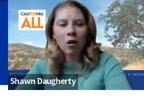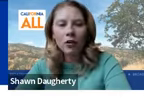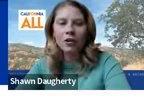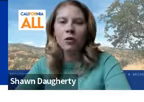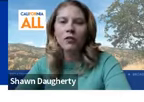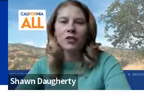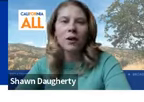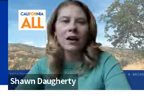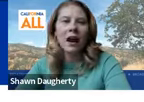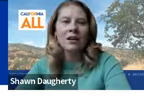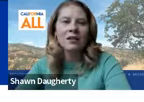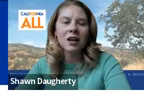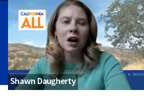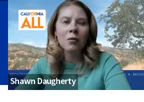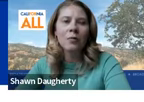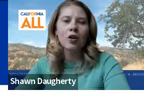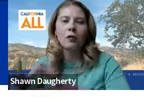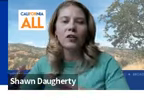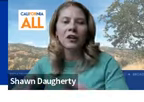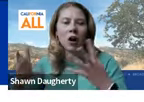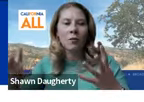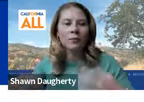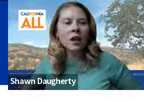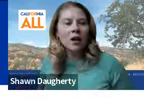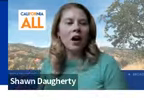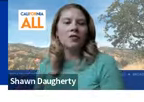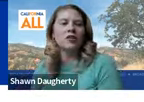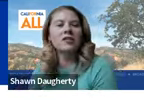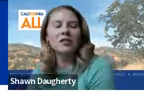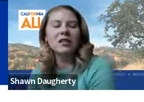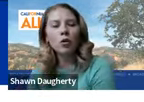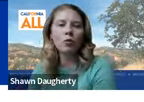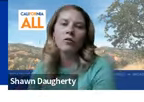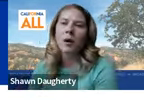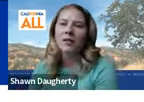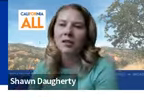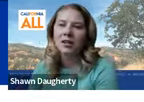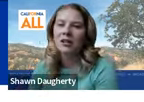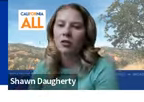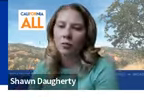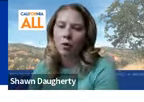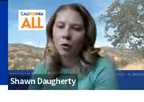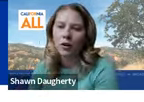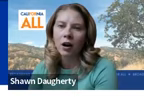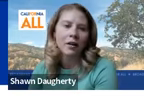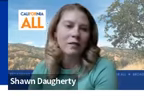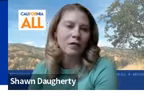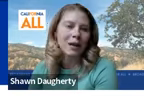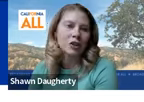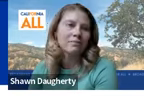want to hear about all the good work they're doing and hopefully just see more and more responses to this and learn more and